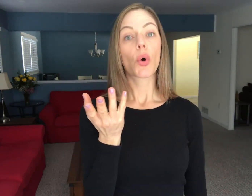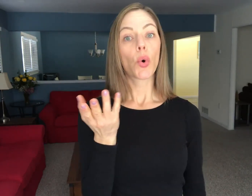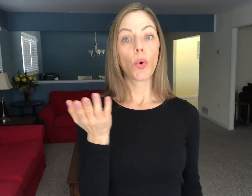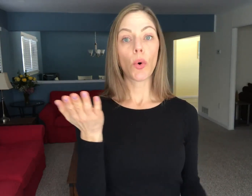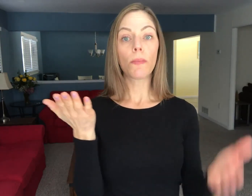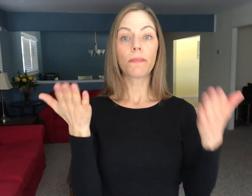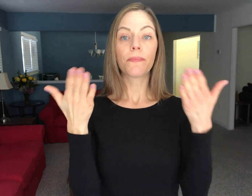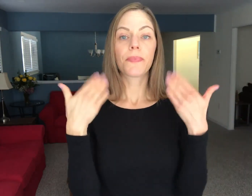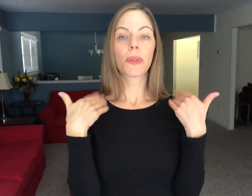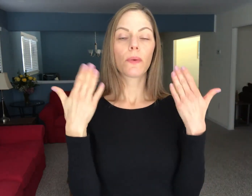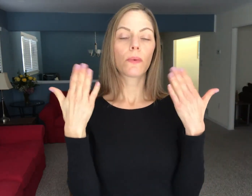Cool.